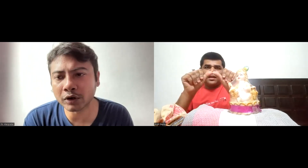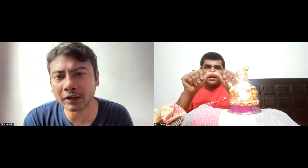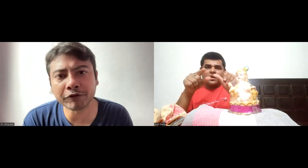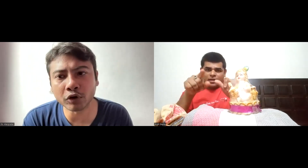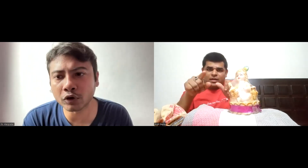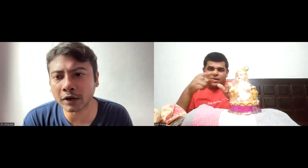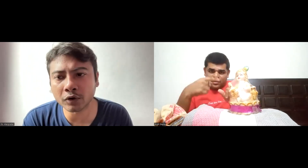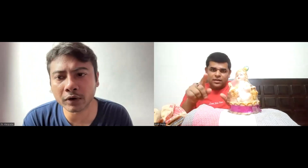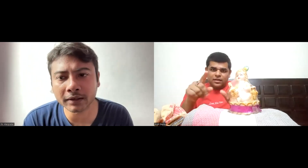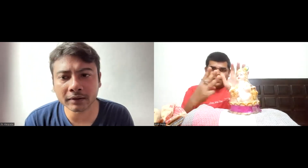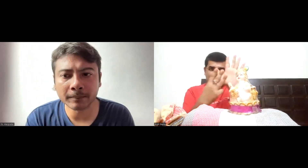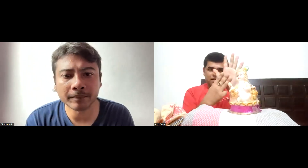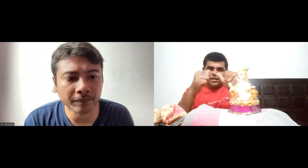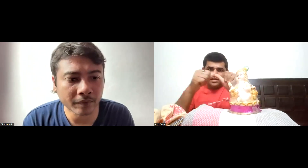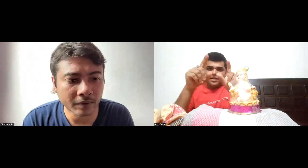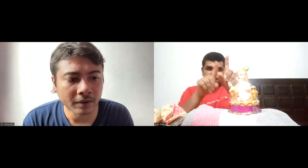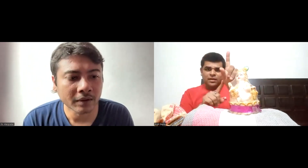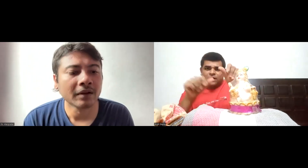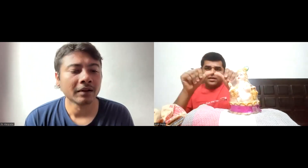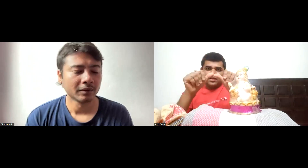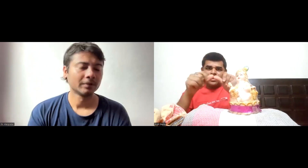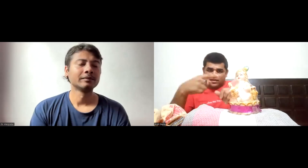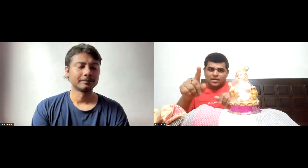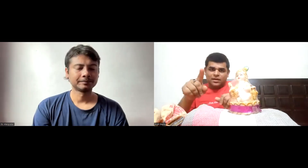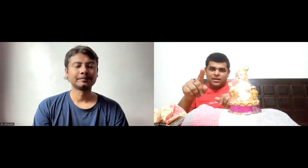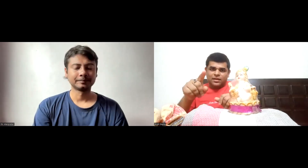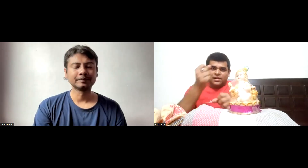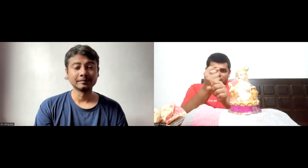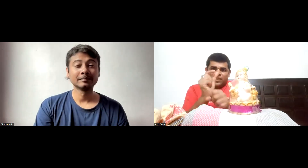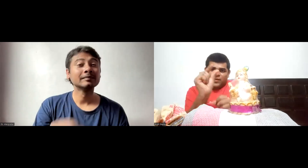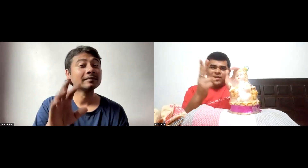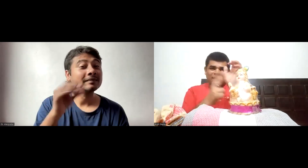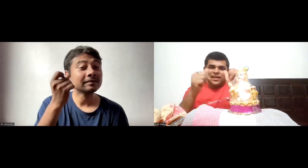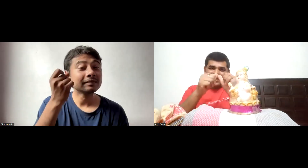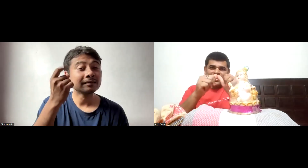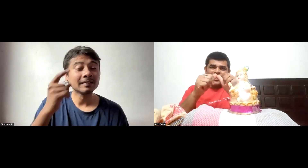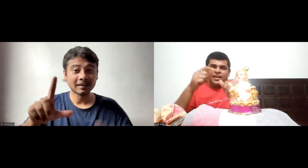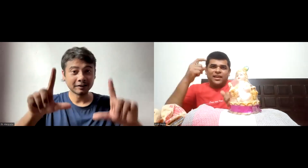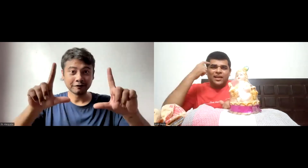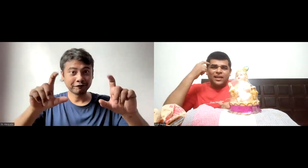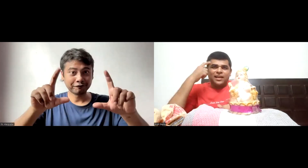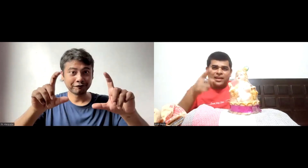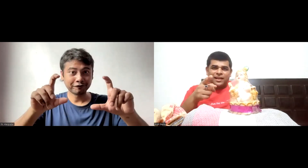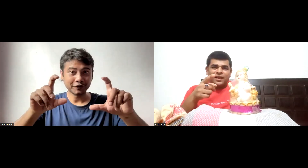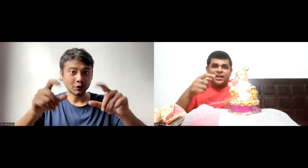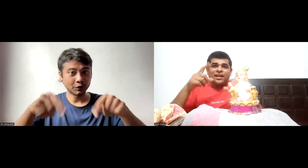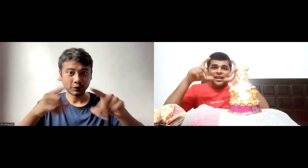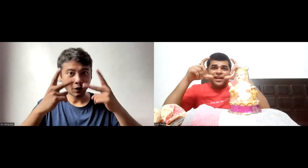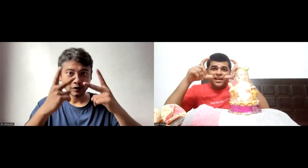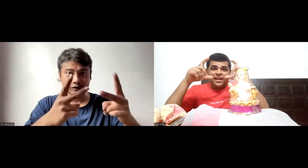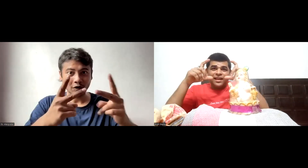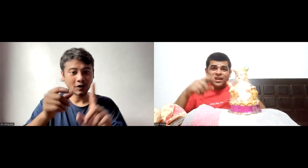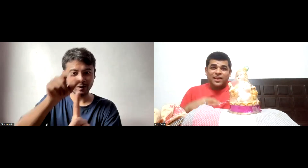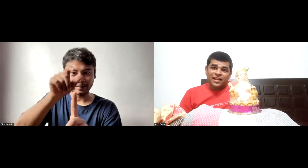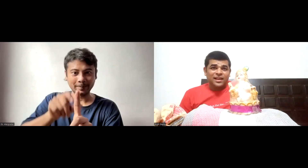you in the yes, the photo three controlling. pictures are actually just a pictorial representation of the modes. They are